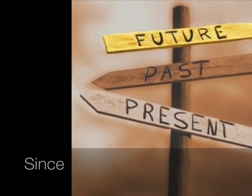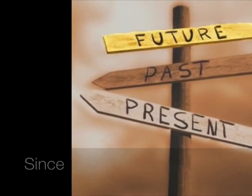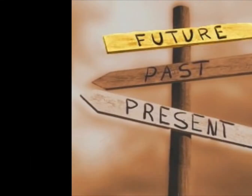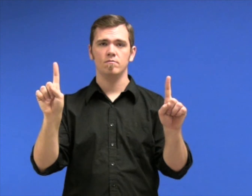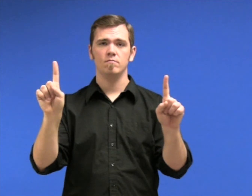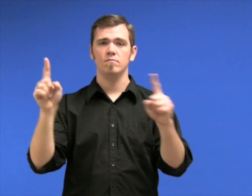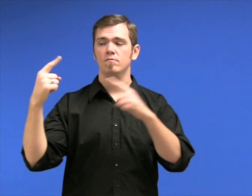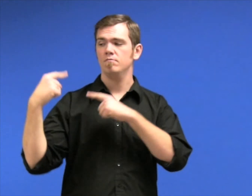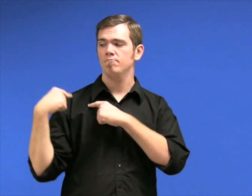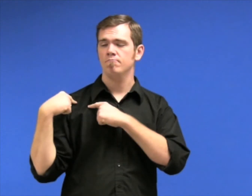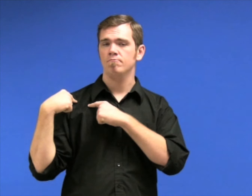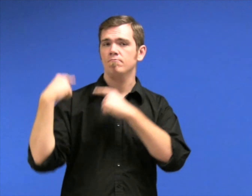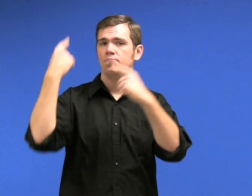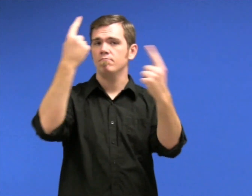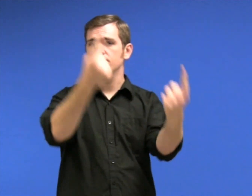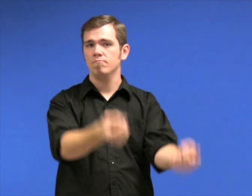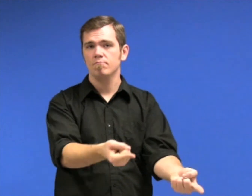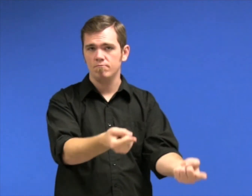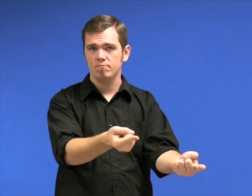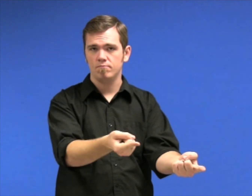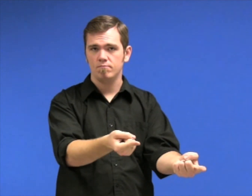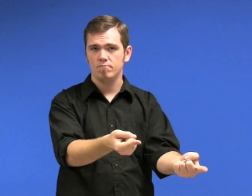Since. We've learned this. It's since.